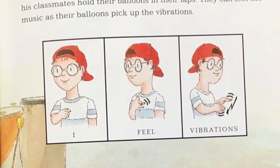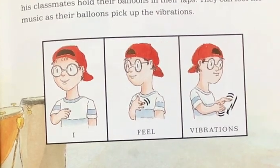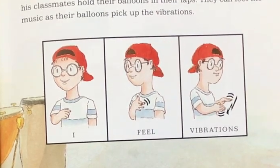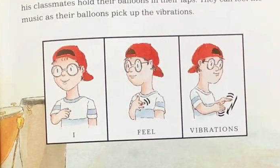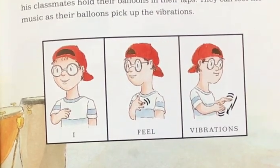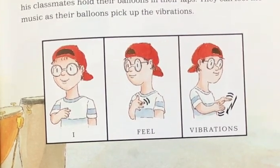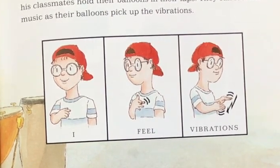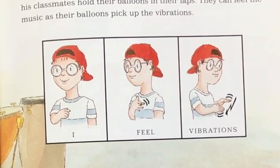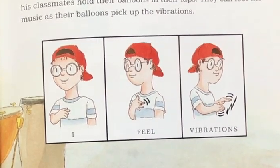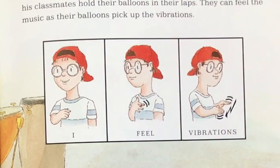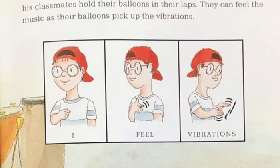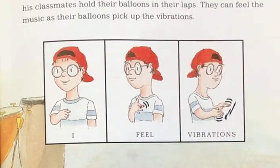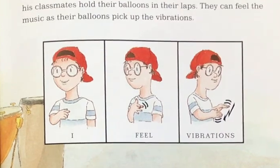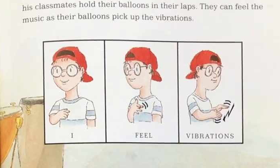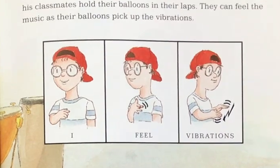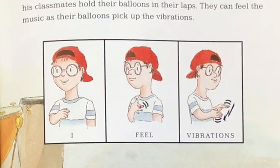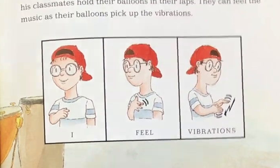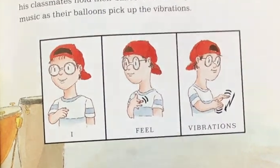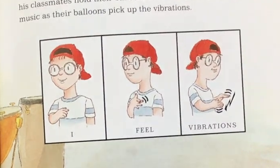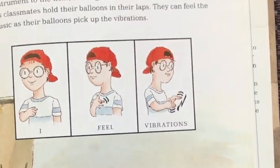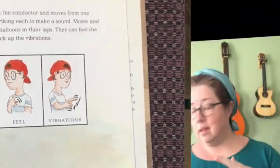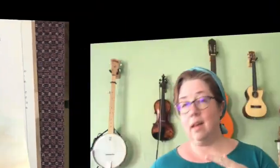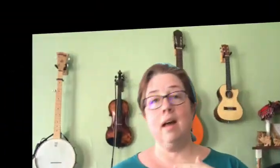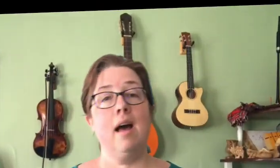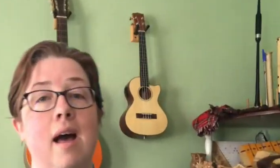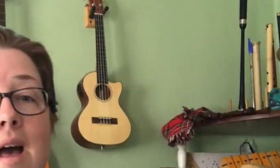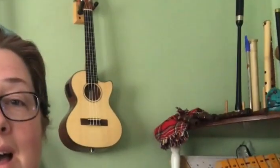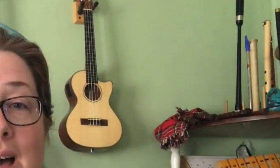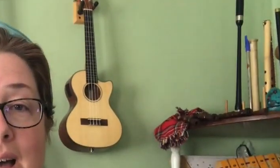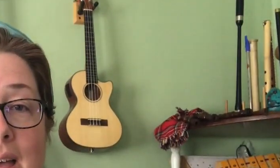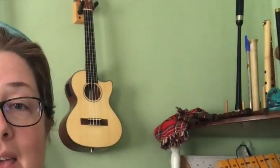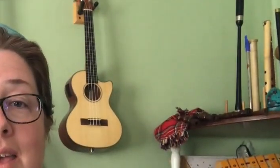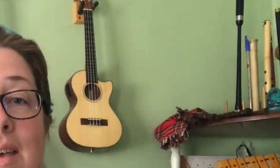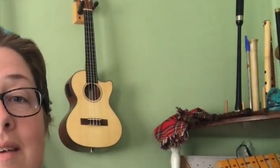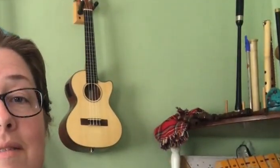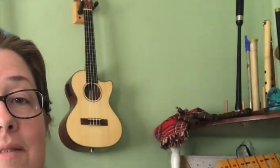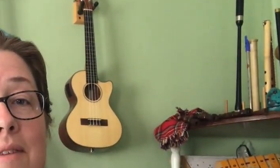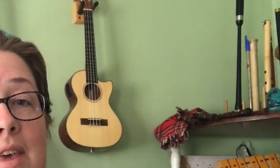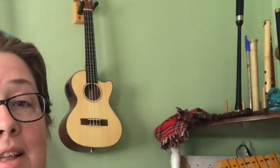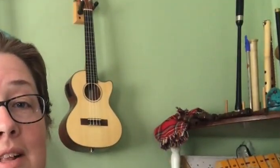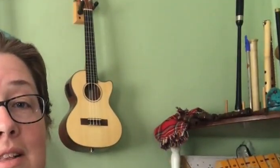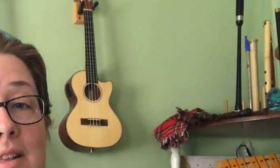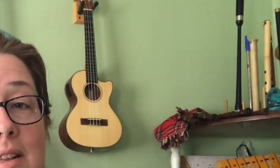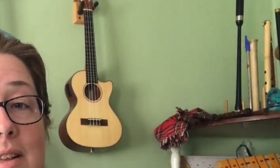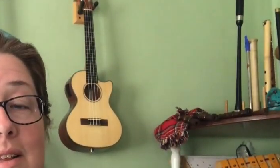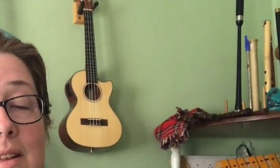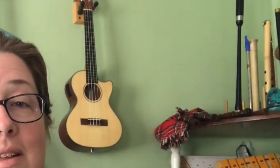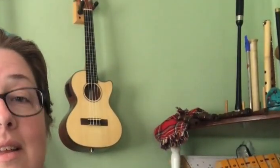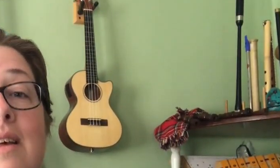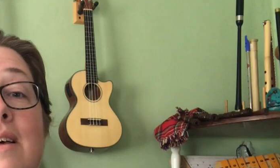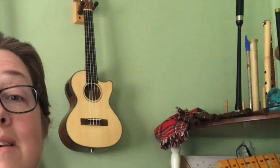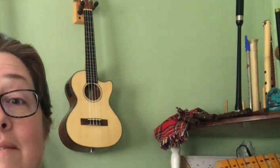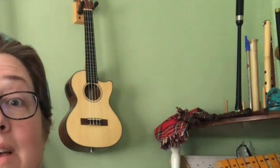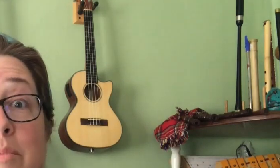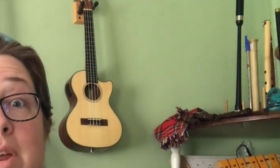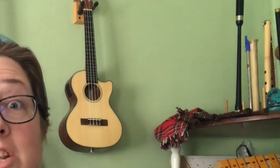pick up the vibrations. I feel vibrations.